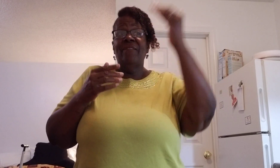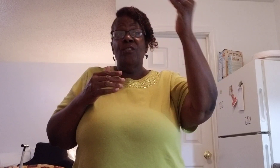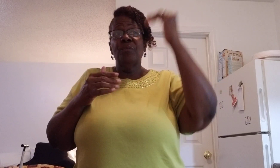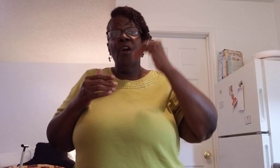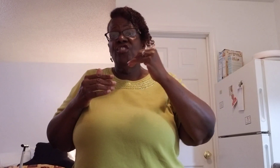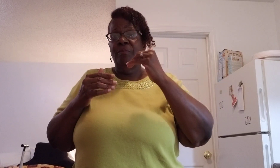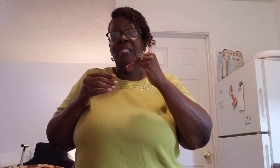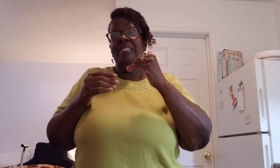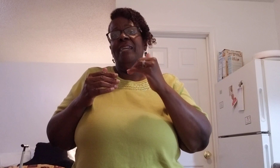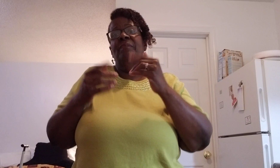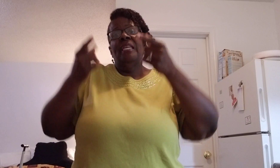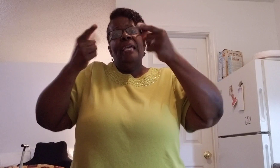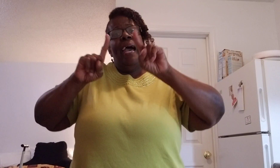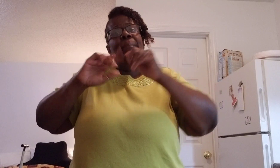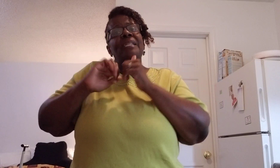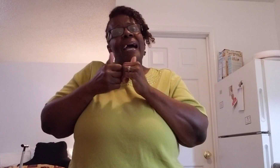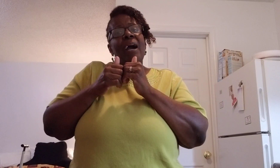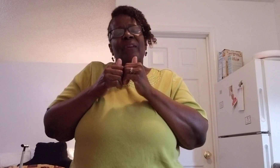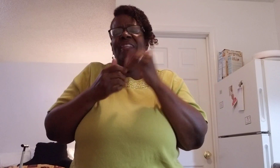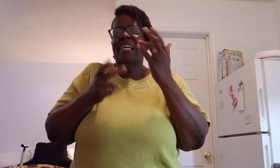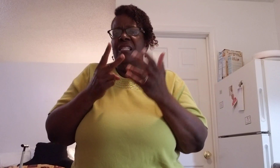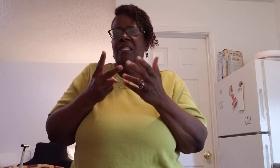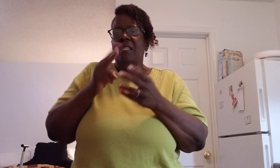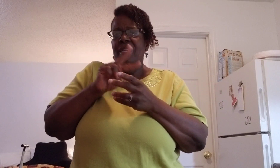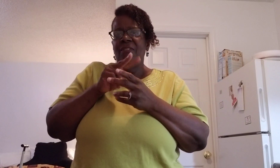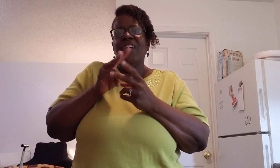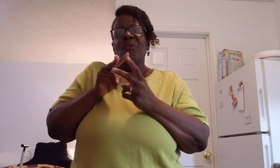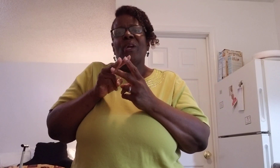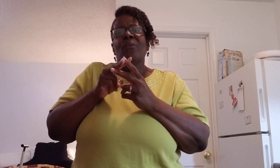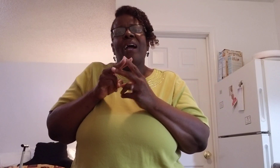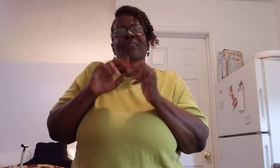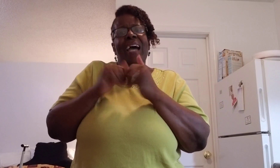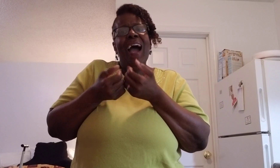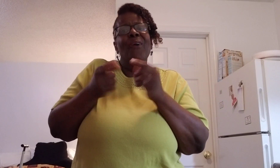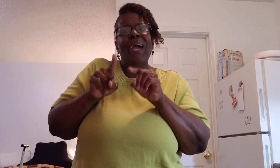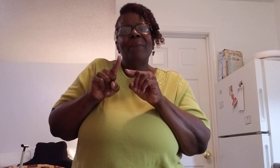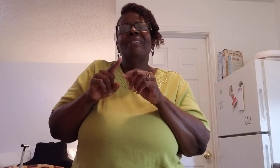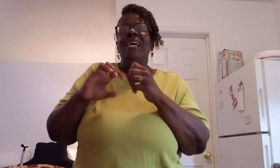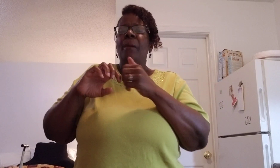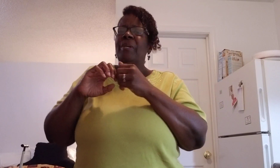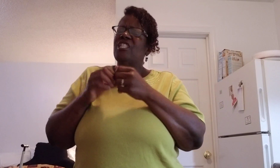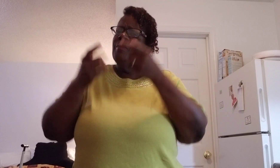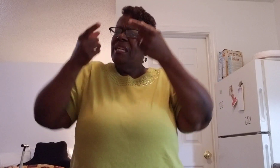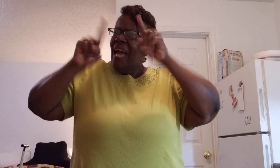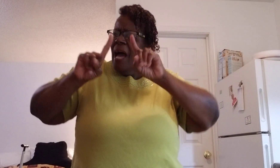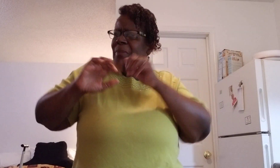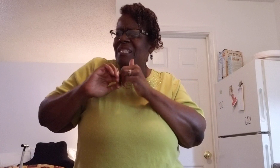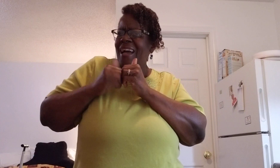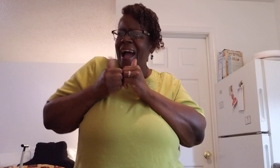first part should be the same thing. Happen how? I think I did it the other way around. How happened? But it should be happen